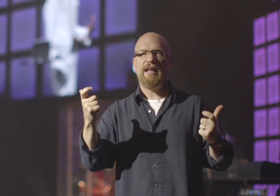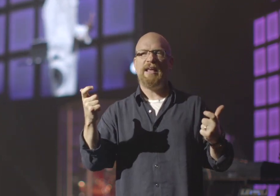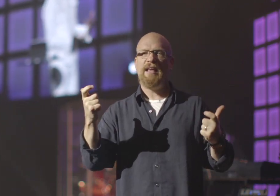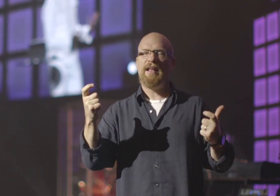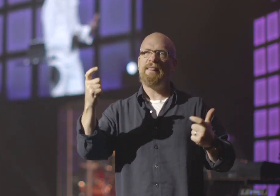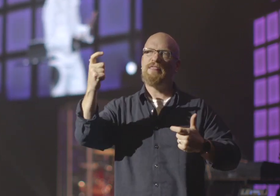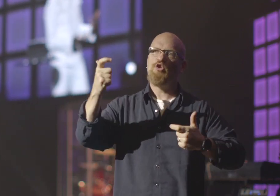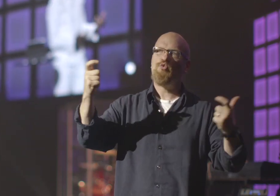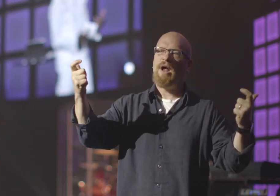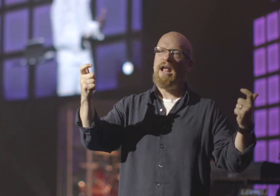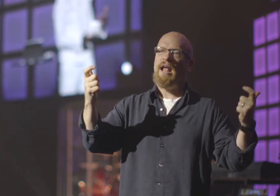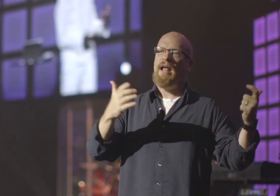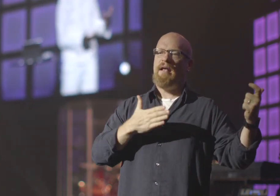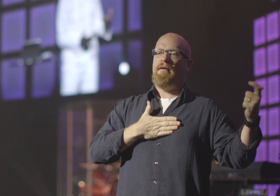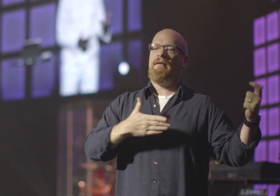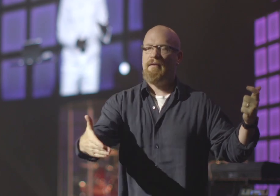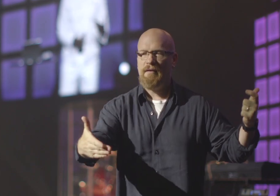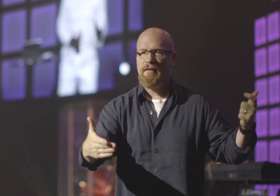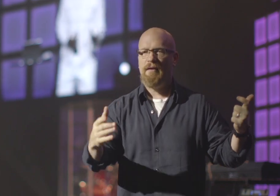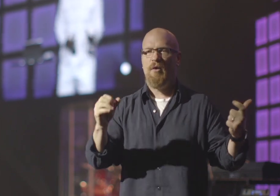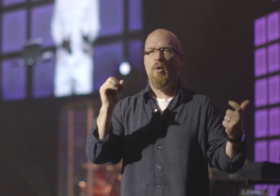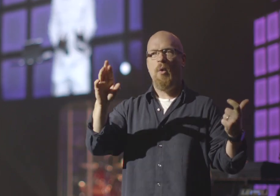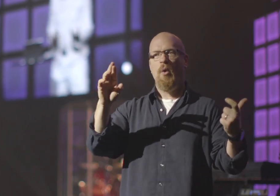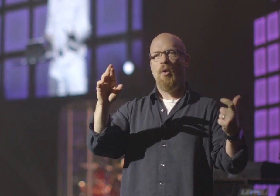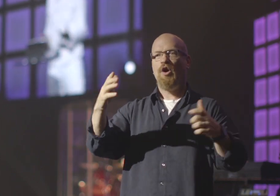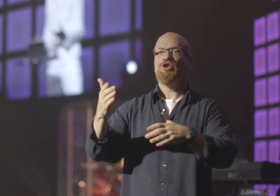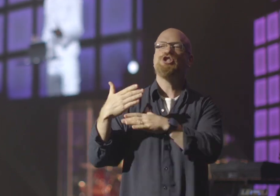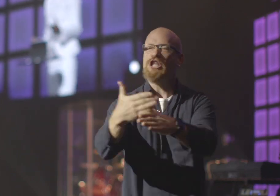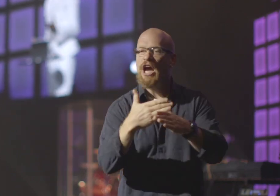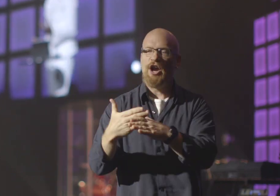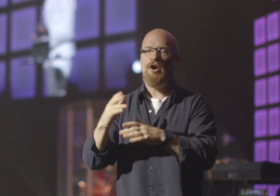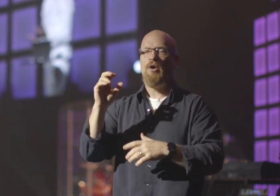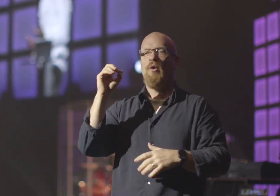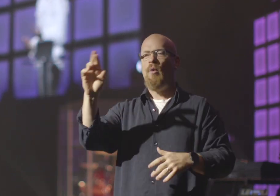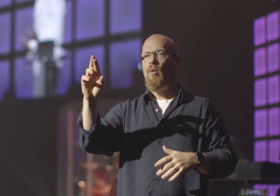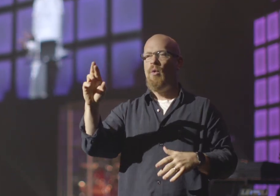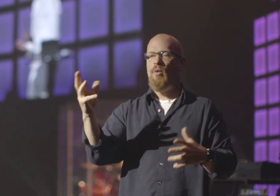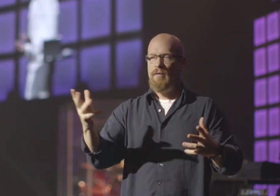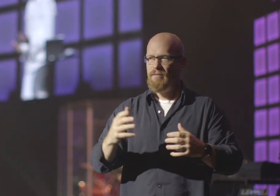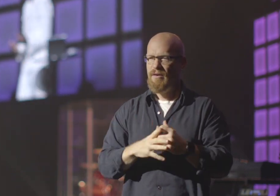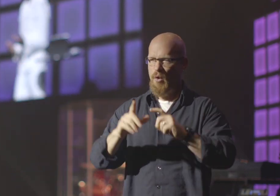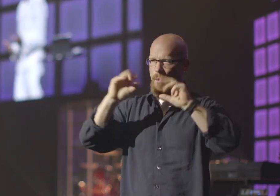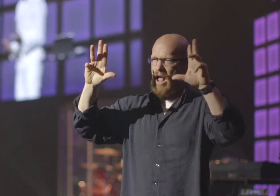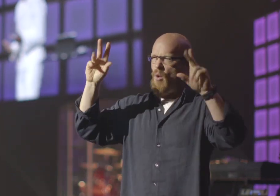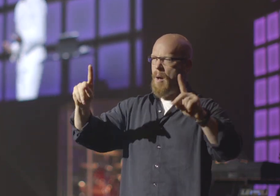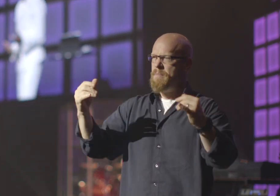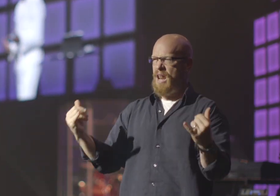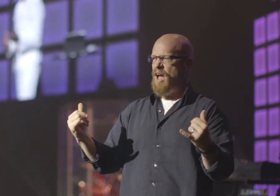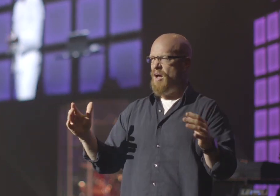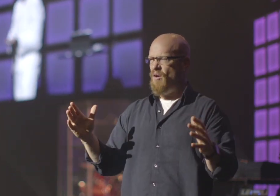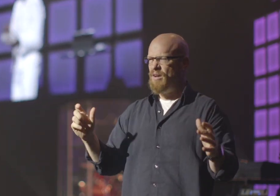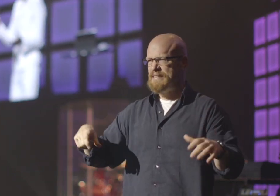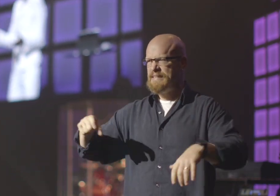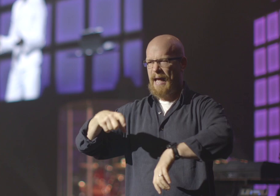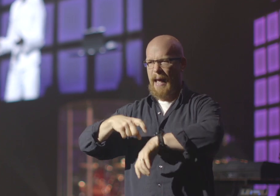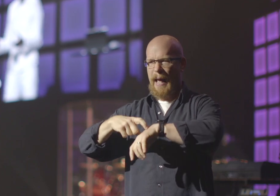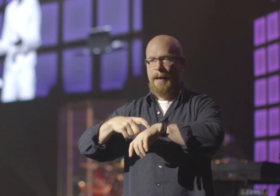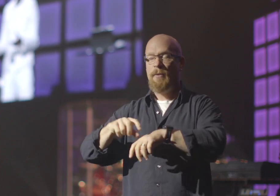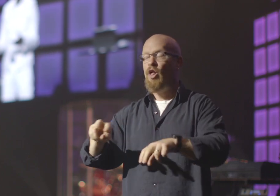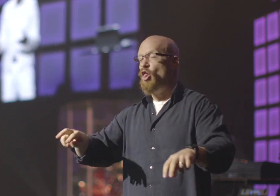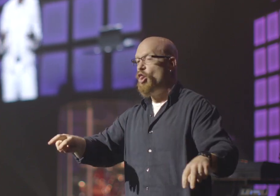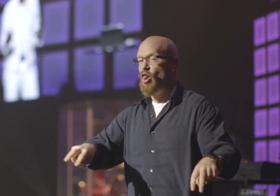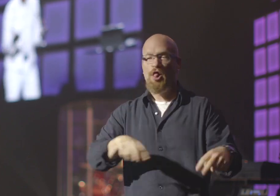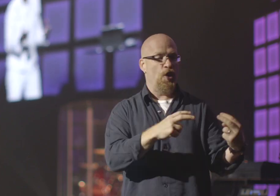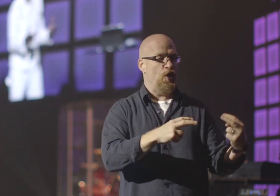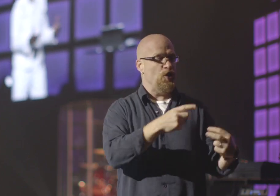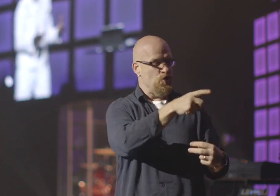things. I heard that you guys were a pretty quiet crowd, so I'm just here to wake you up a little bit. So turn to the person next to you and say,